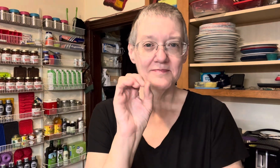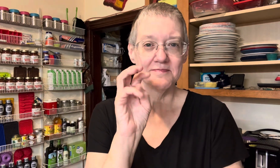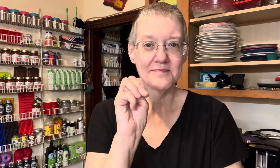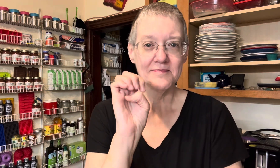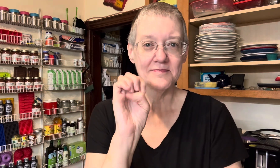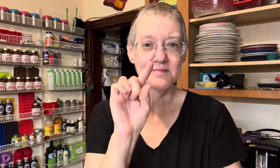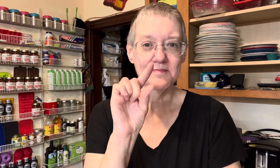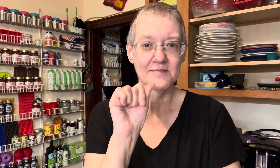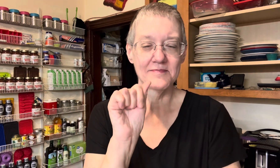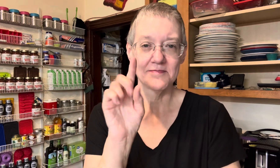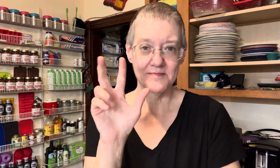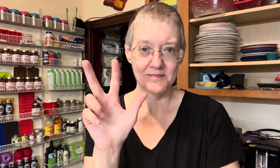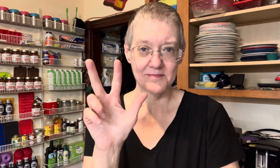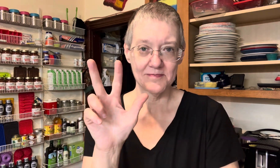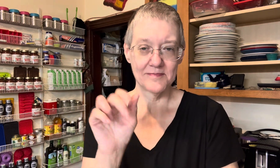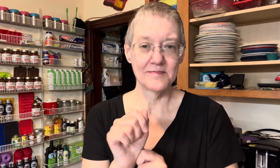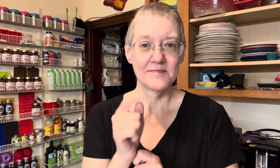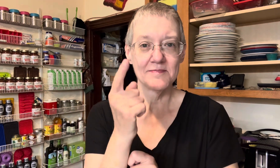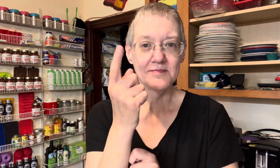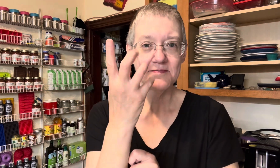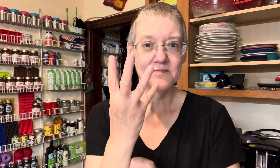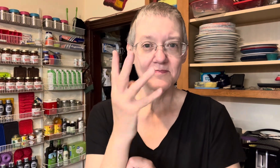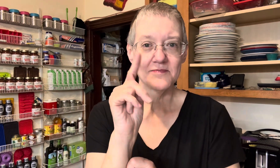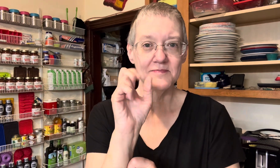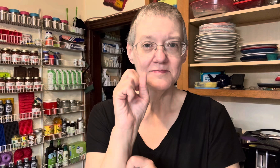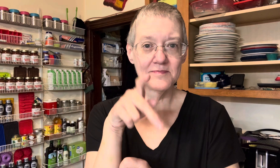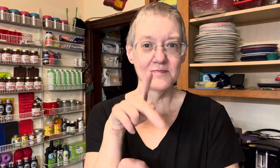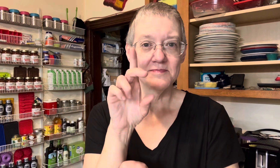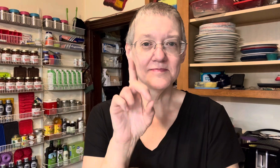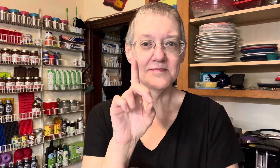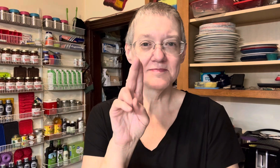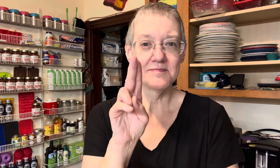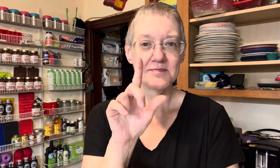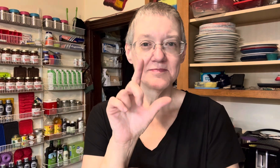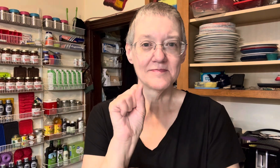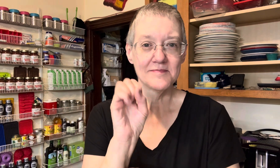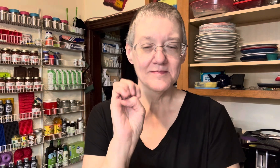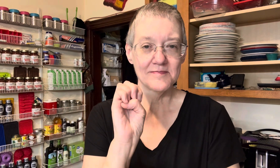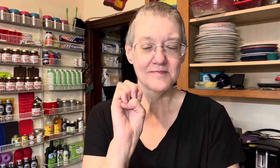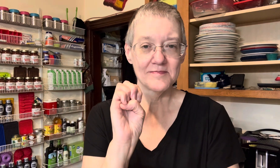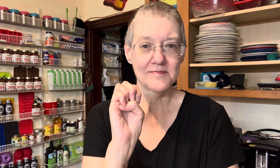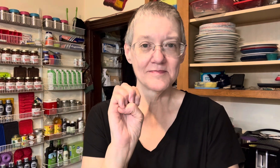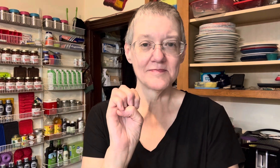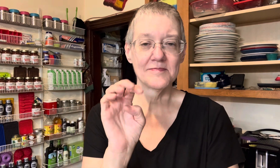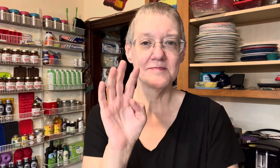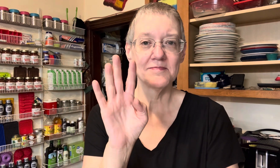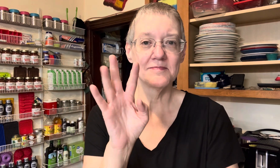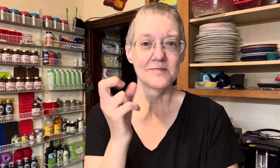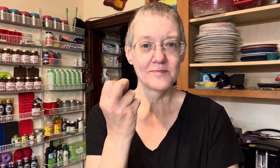But I take 1 omega-3 capsule, 1/4 of a teaspoon of Dulse, which is seaweed,